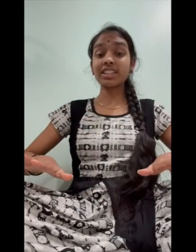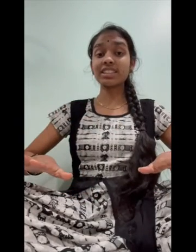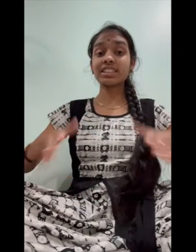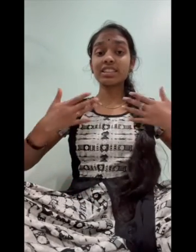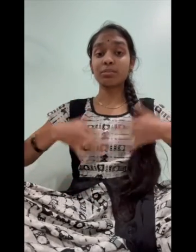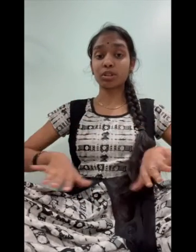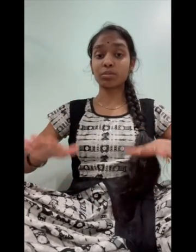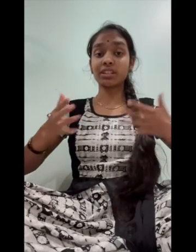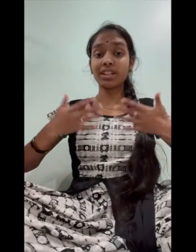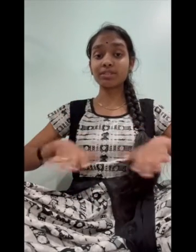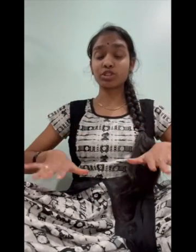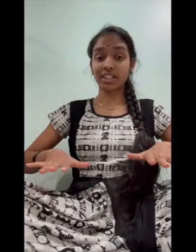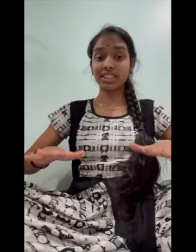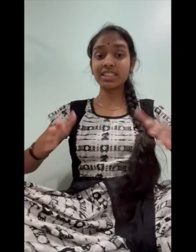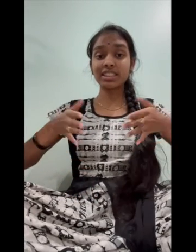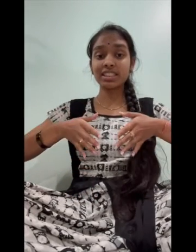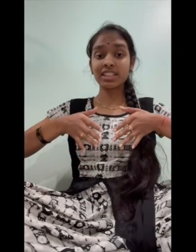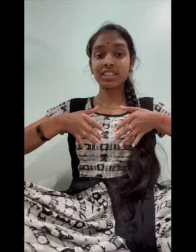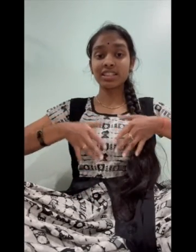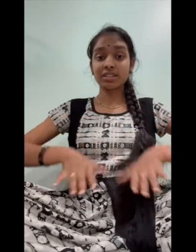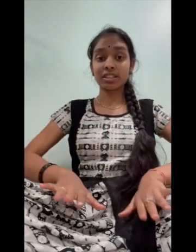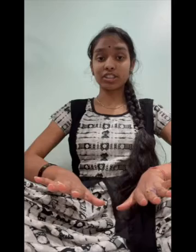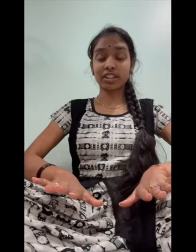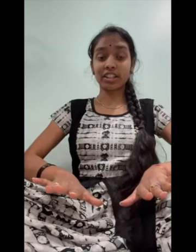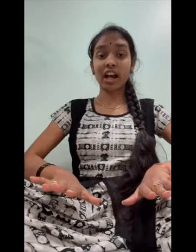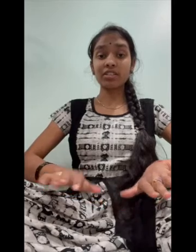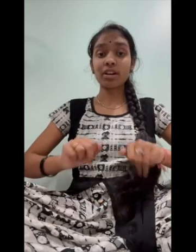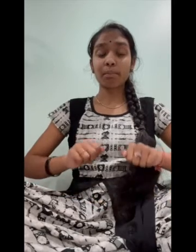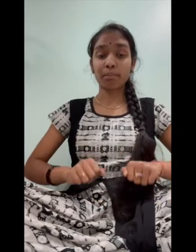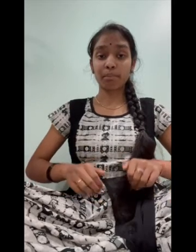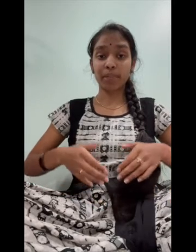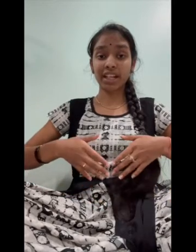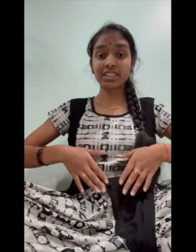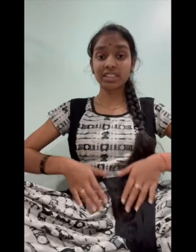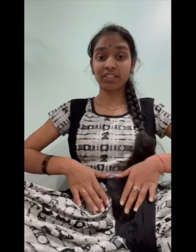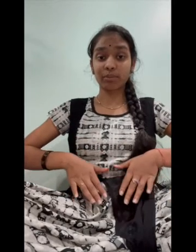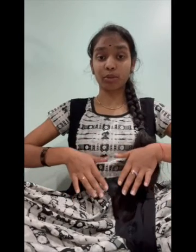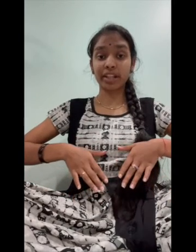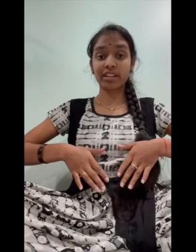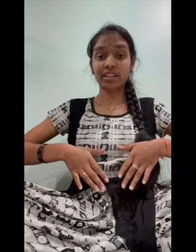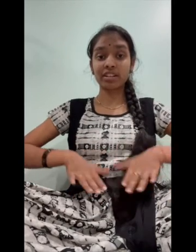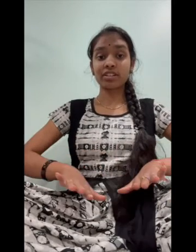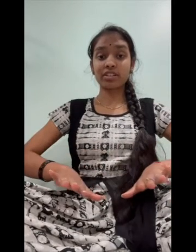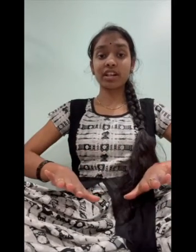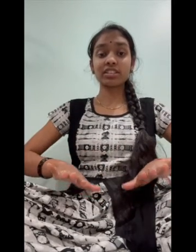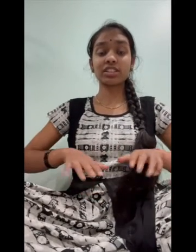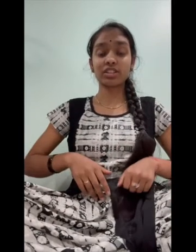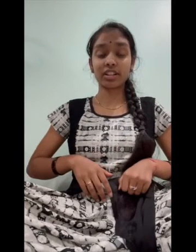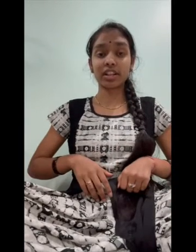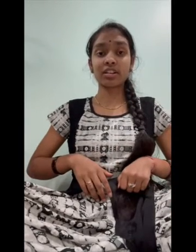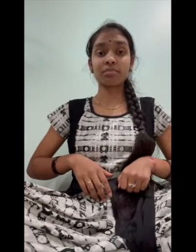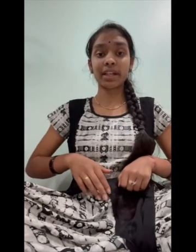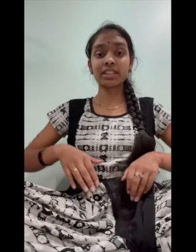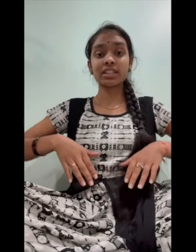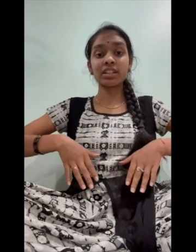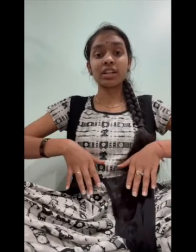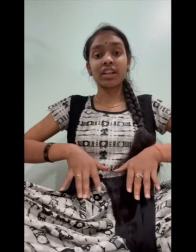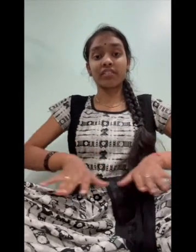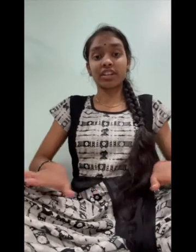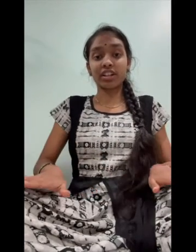this multiple times, dresses, straight down, pants, like from waist to down, straight down, pants. If you